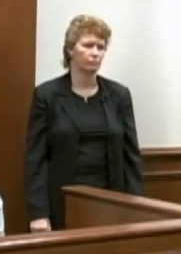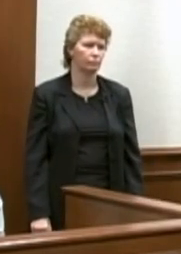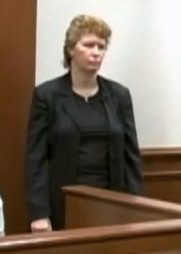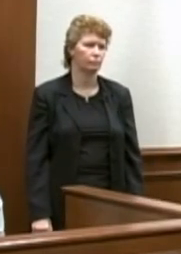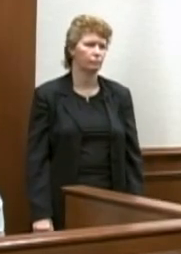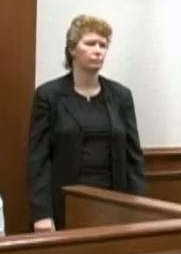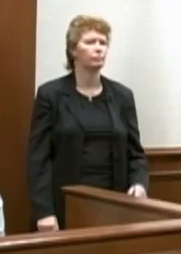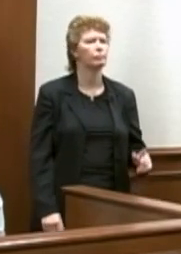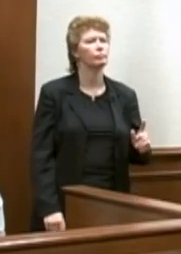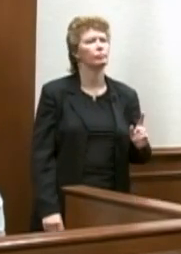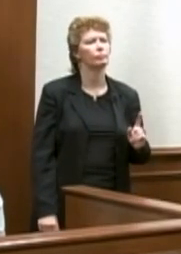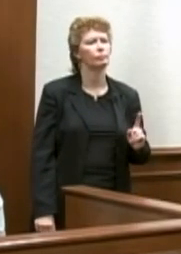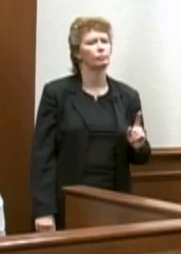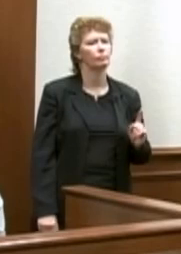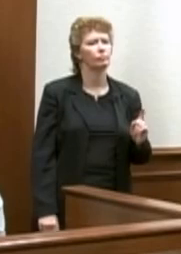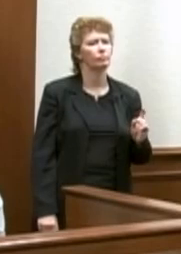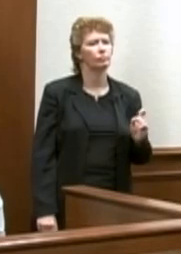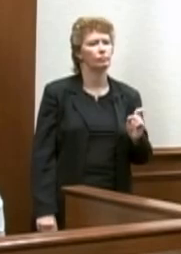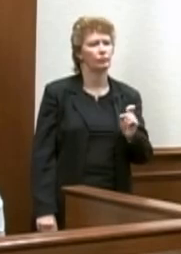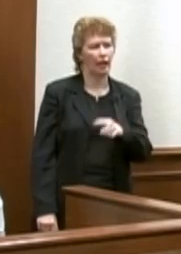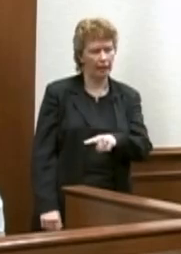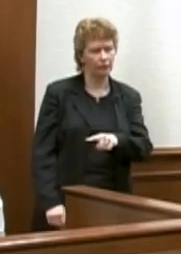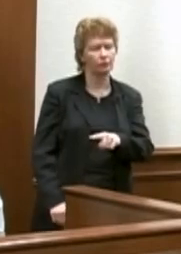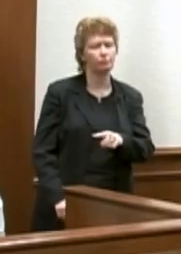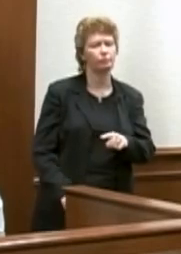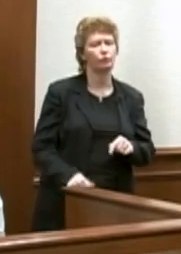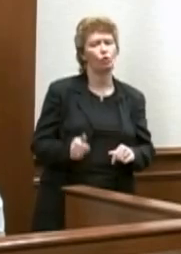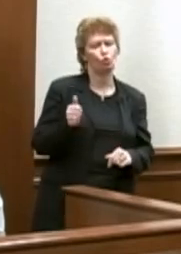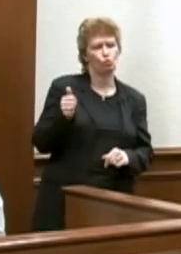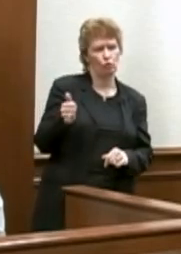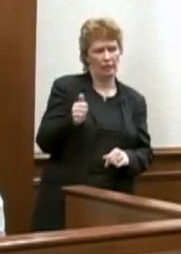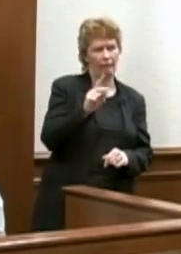What kind of things would the two of you discuss over drinks?